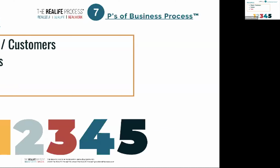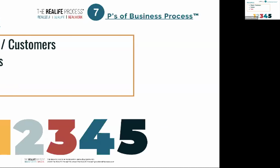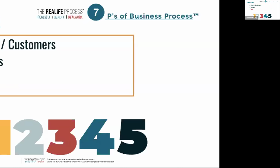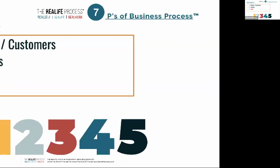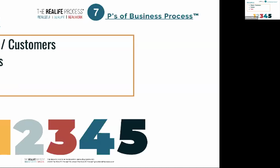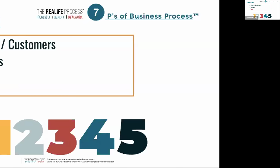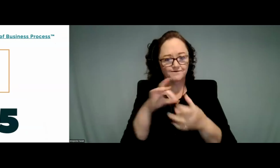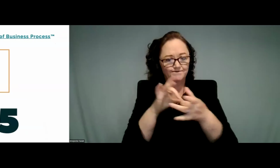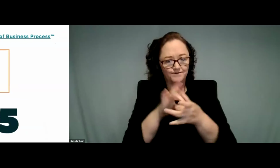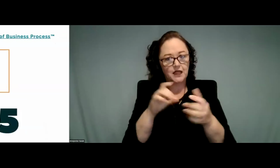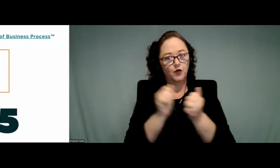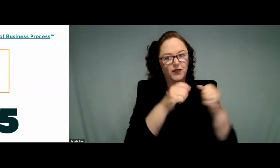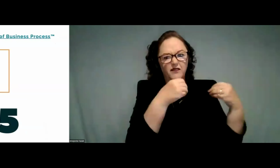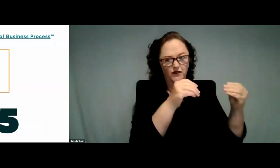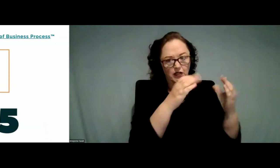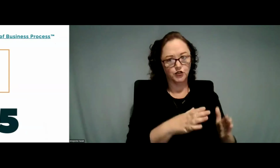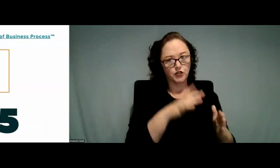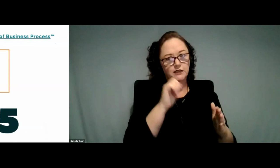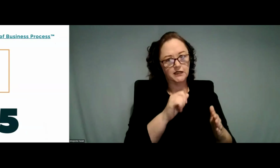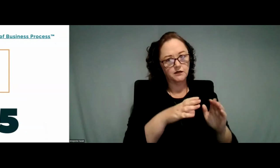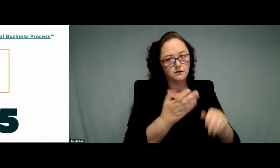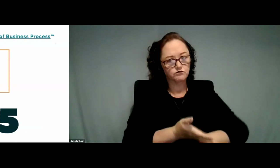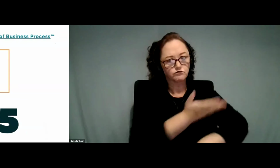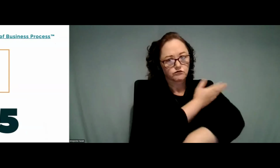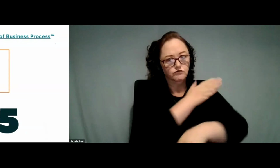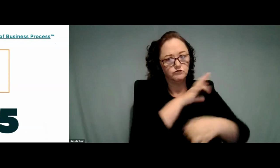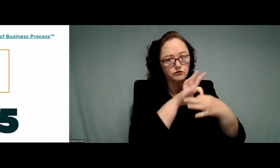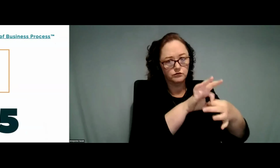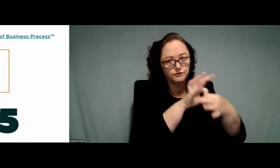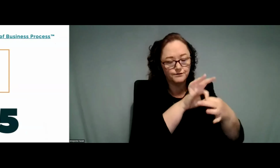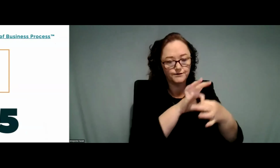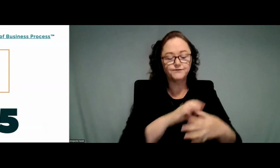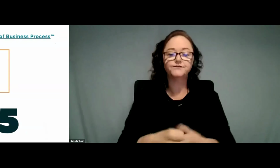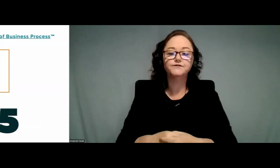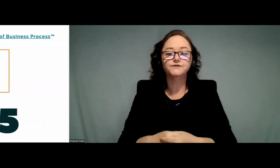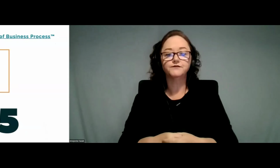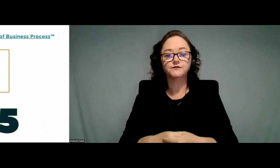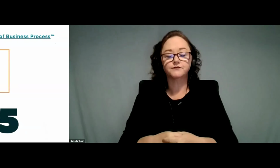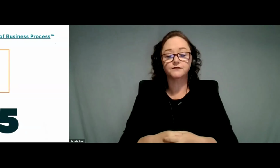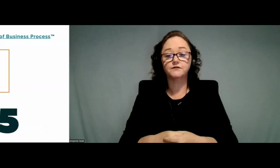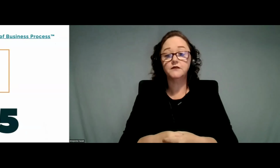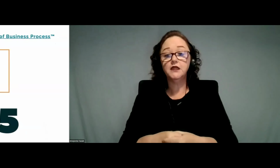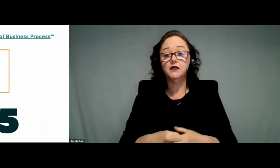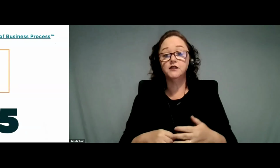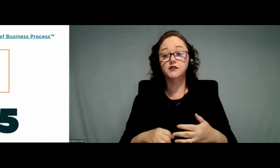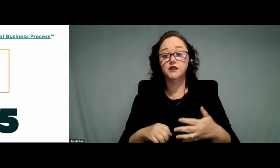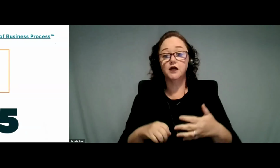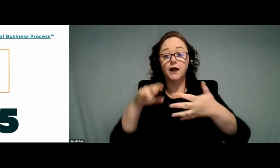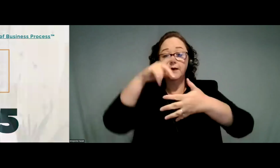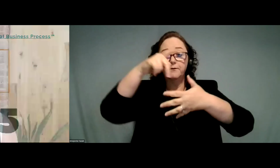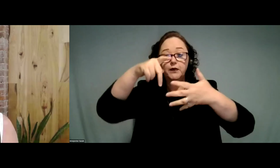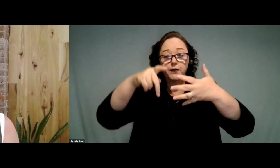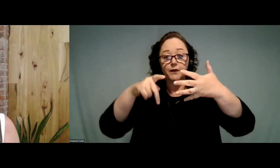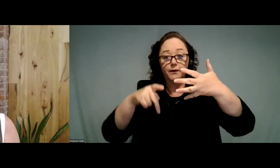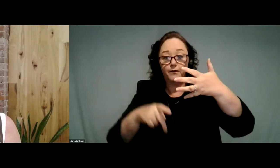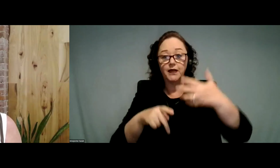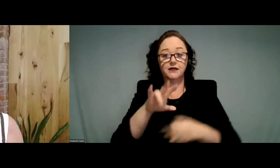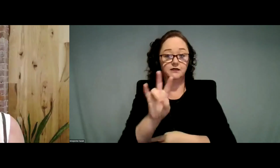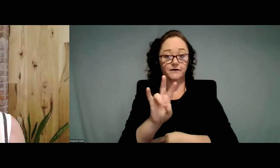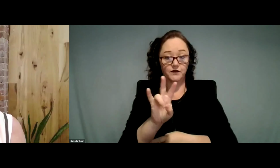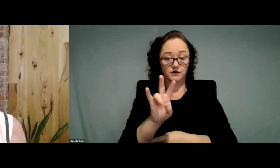stop sharing my screen as we have walked through these 7 Ps, and I will